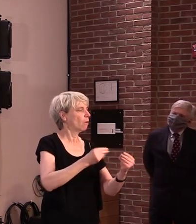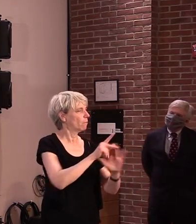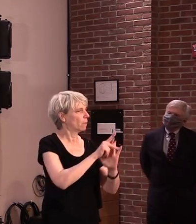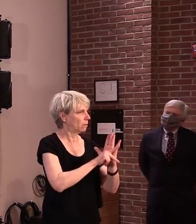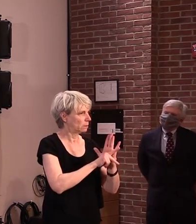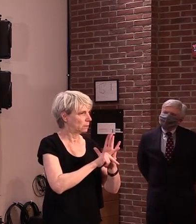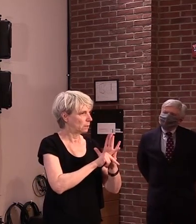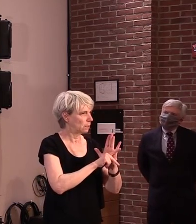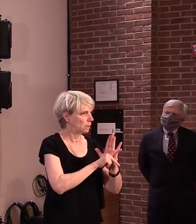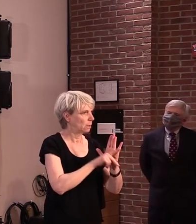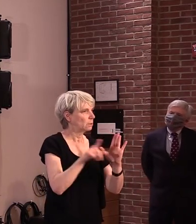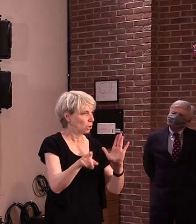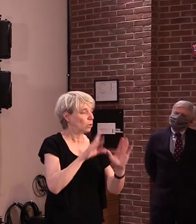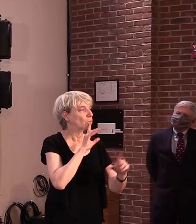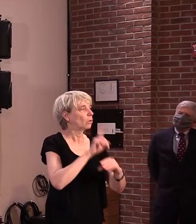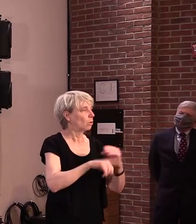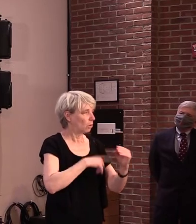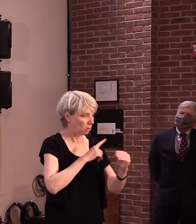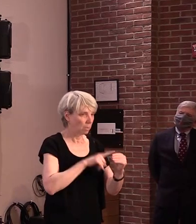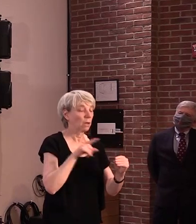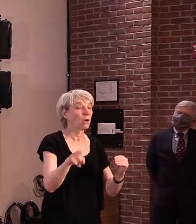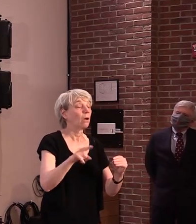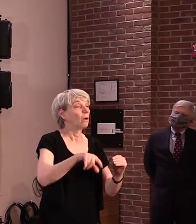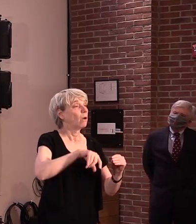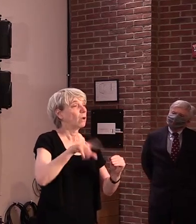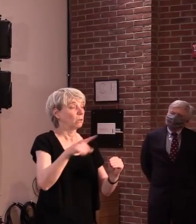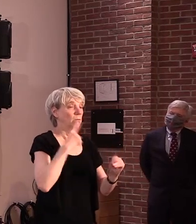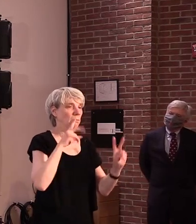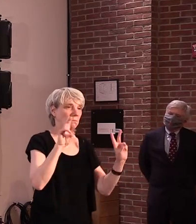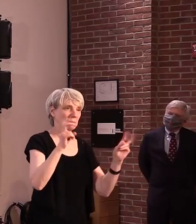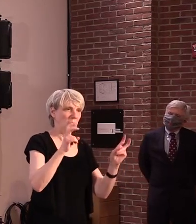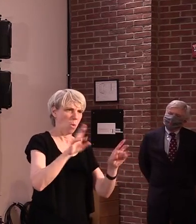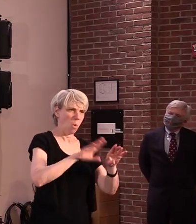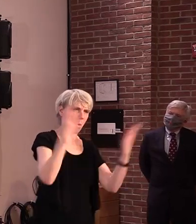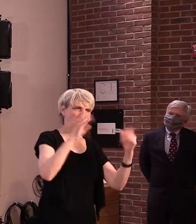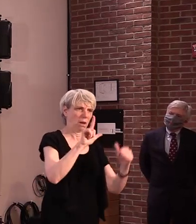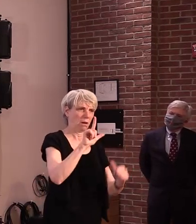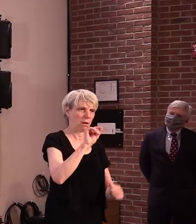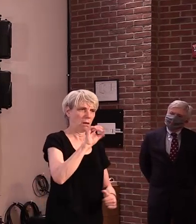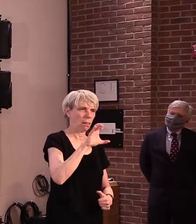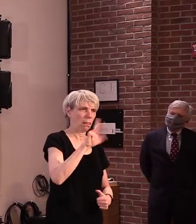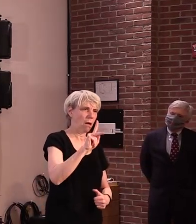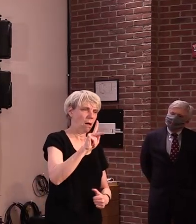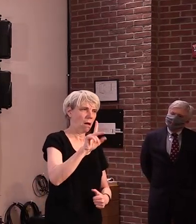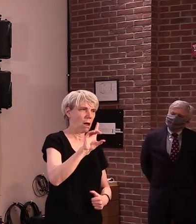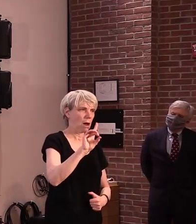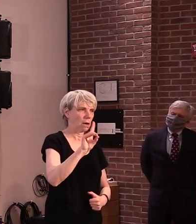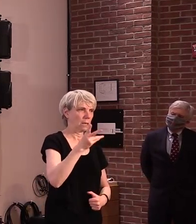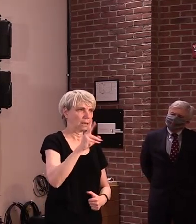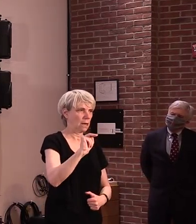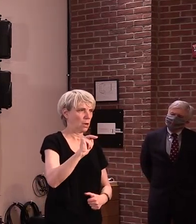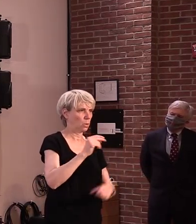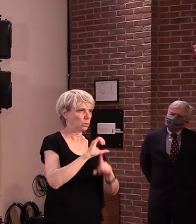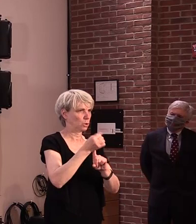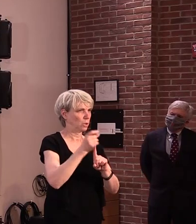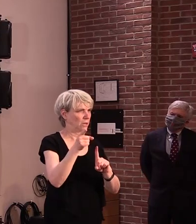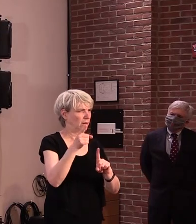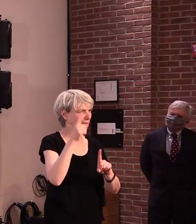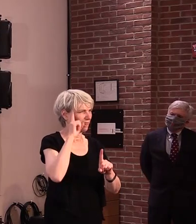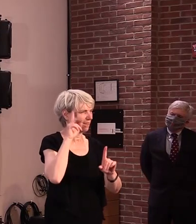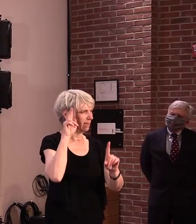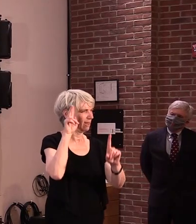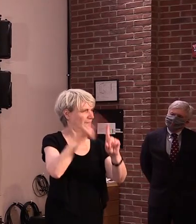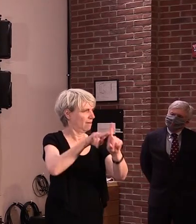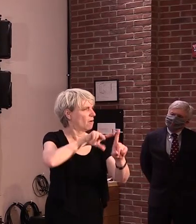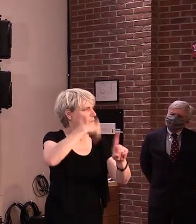little less government enforced and militarized than a lockdown situation would be.